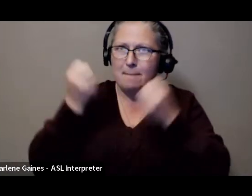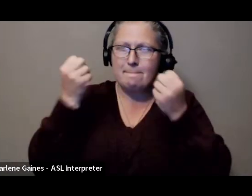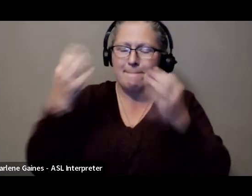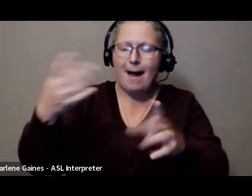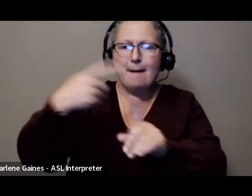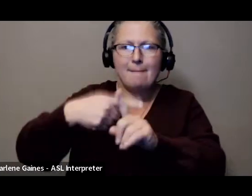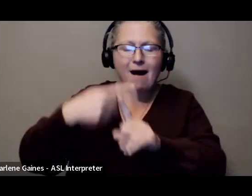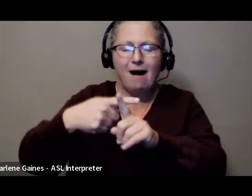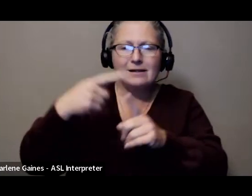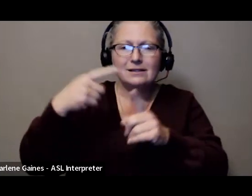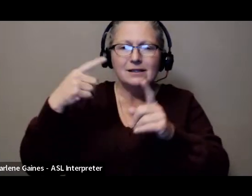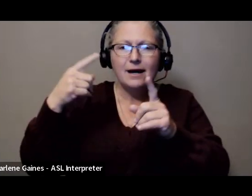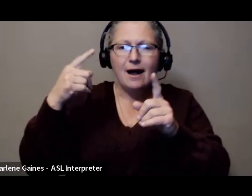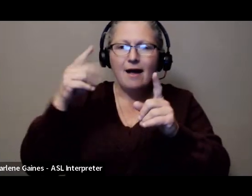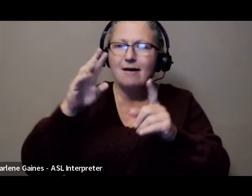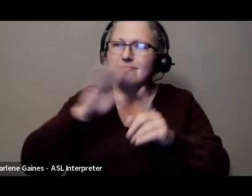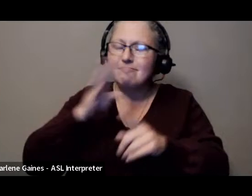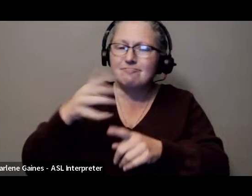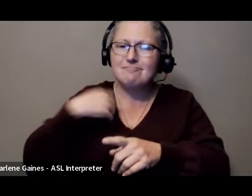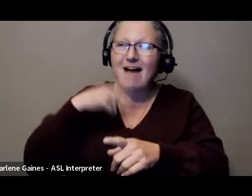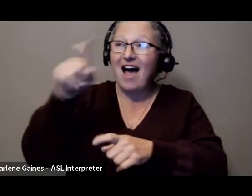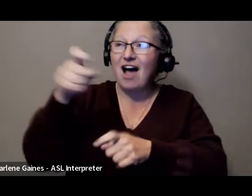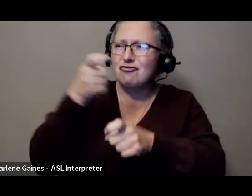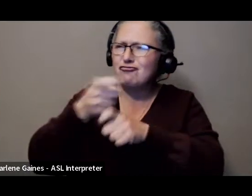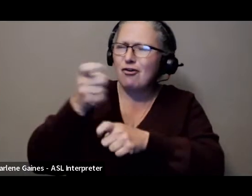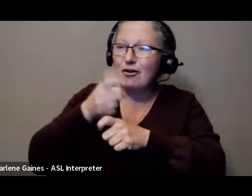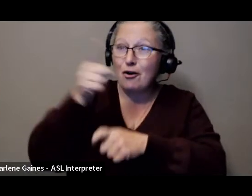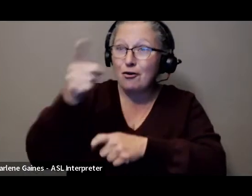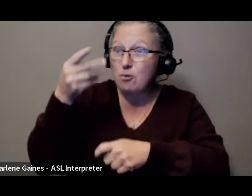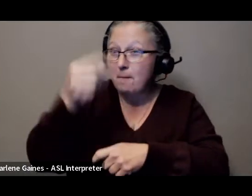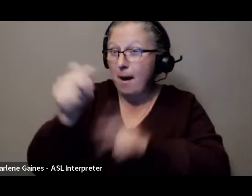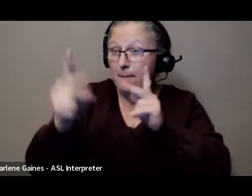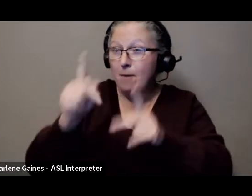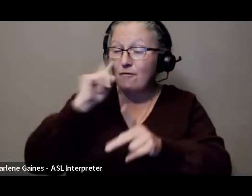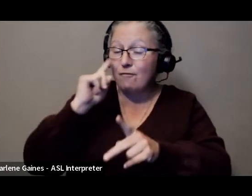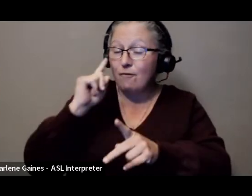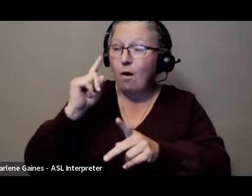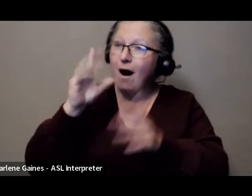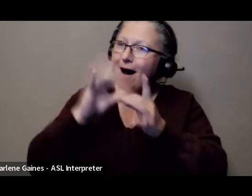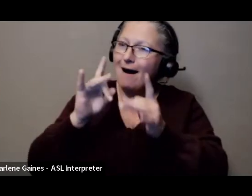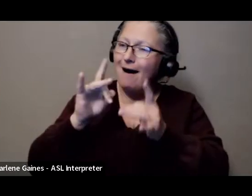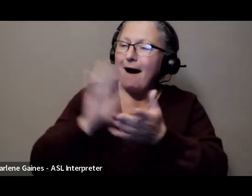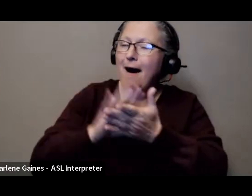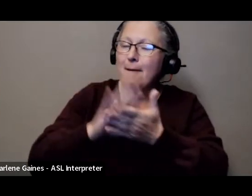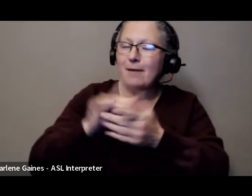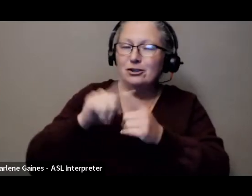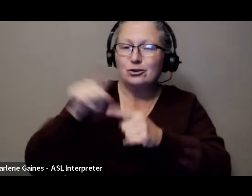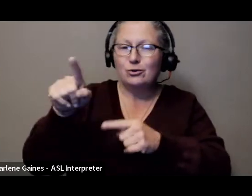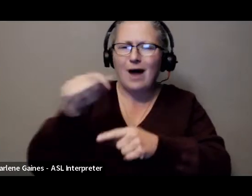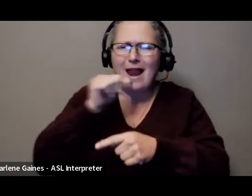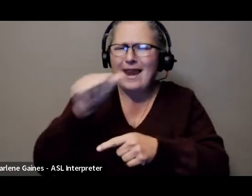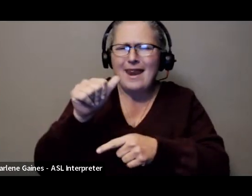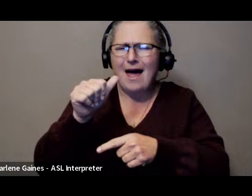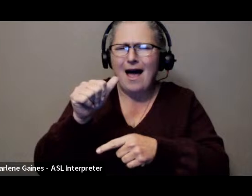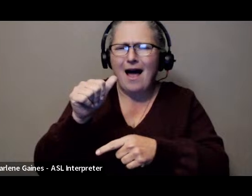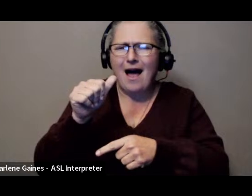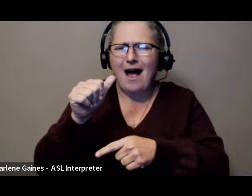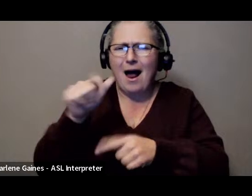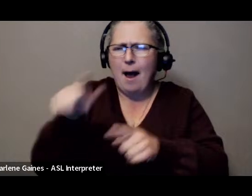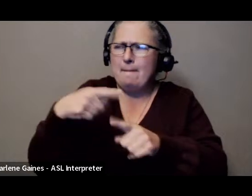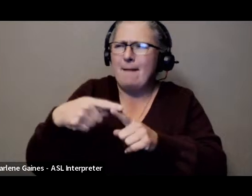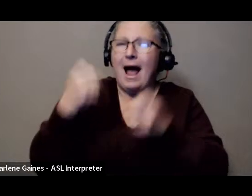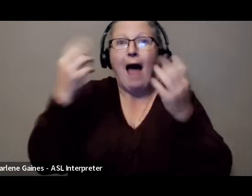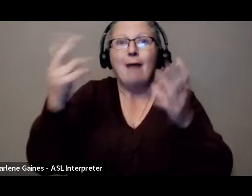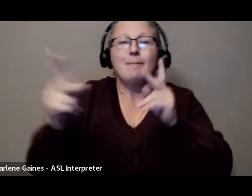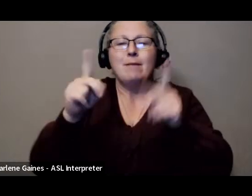positive shout outs during a public comment. And I asked her jokingly if she paid folks for giving such nice compliments, not paying, not about the number of